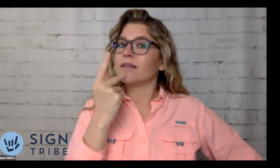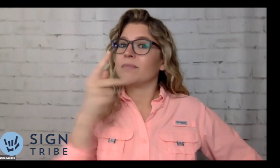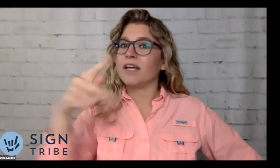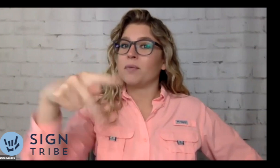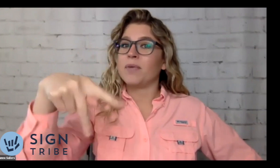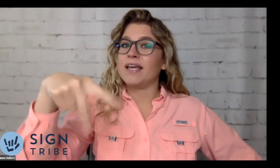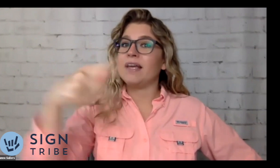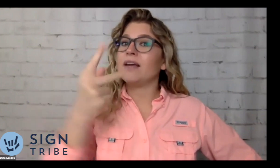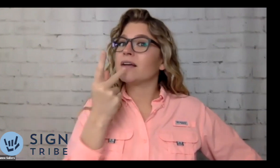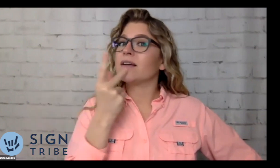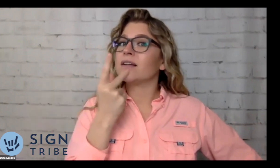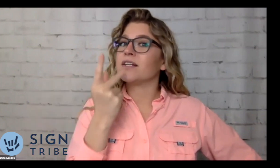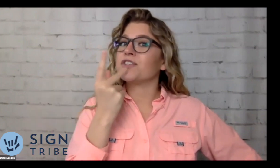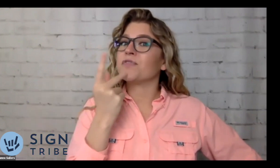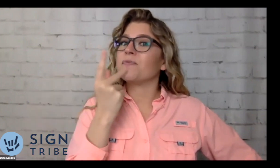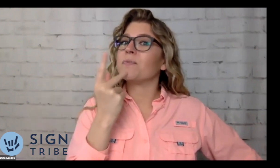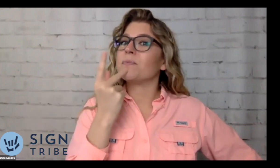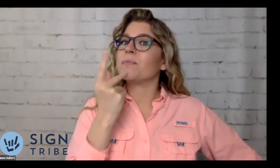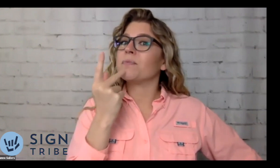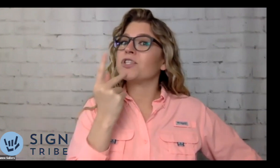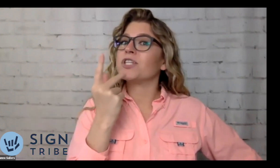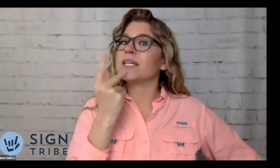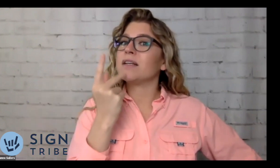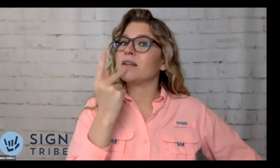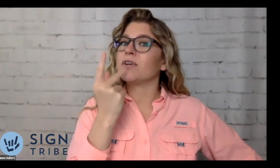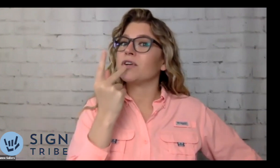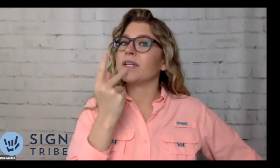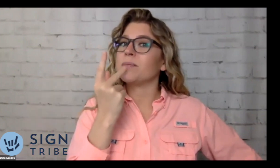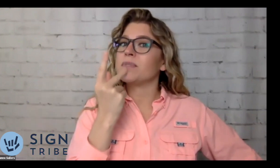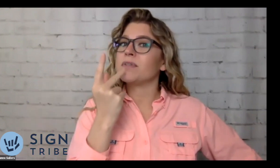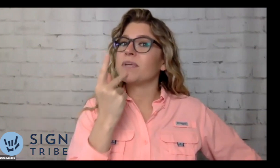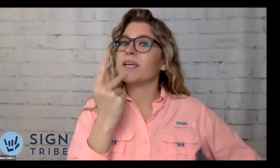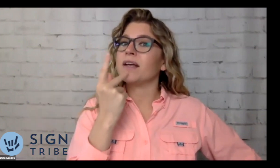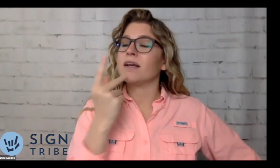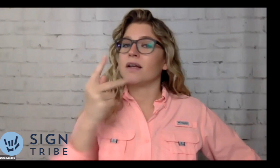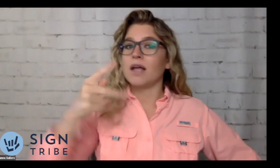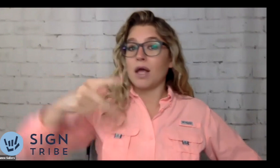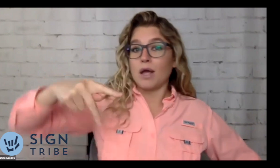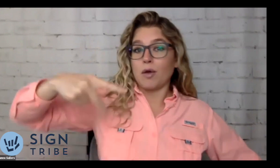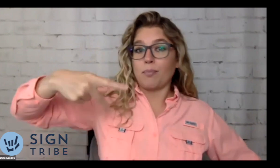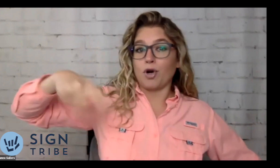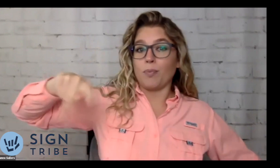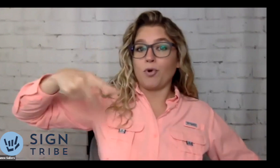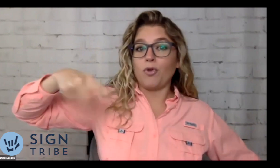Make a P and touch your chin or your lips. Pink. Purple.